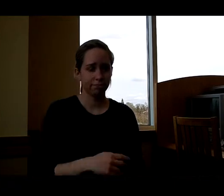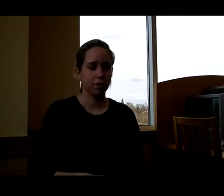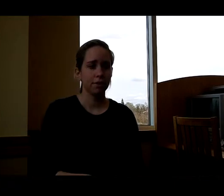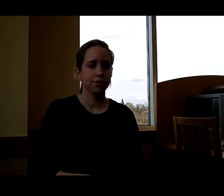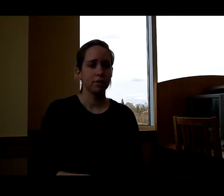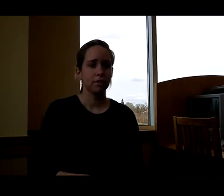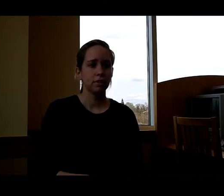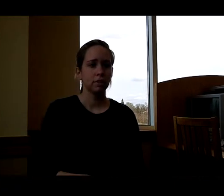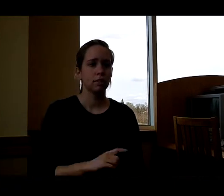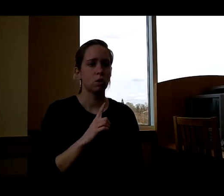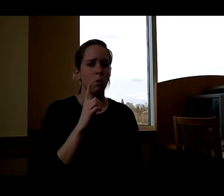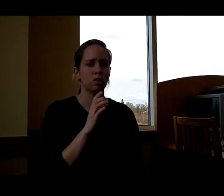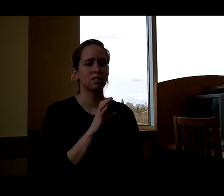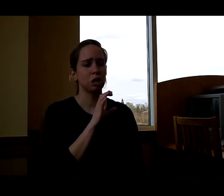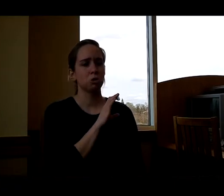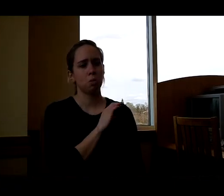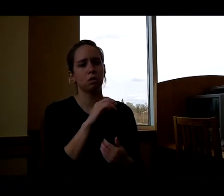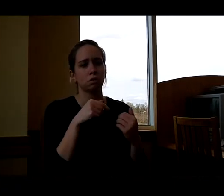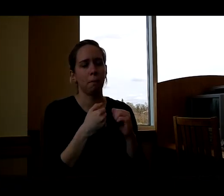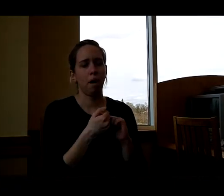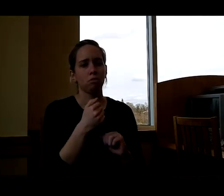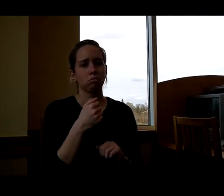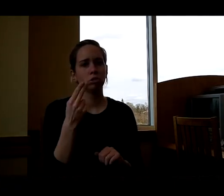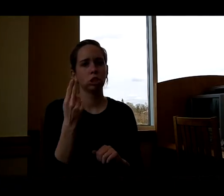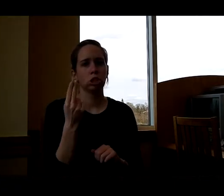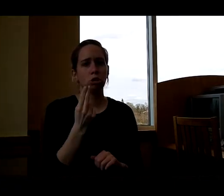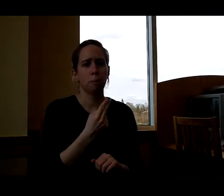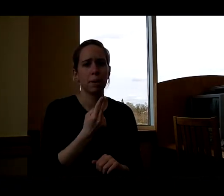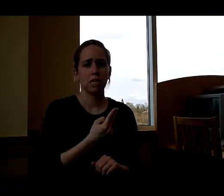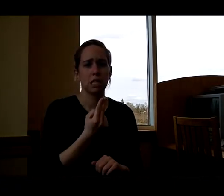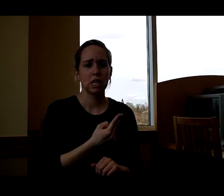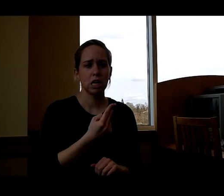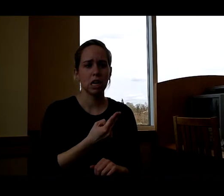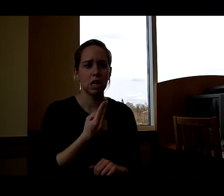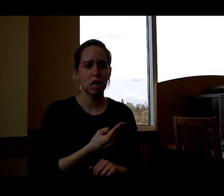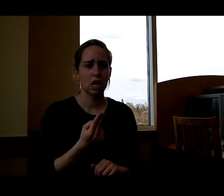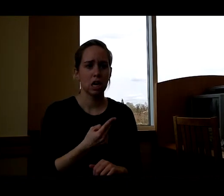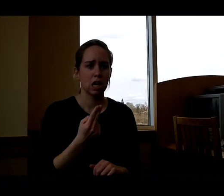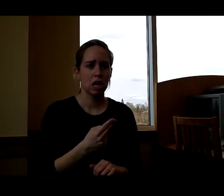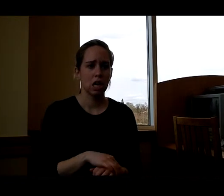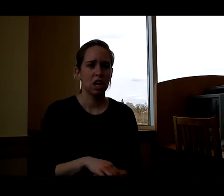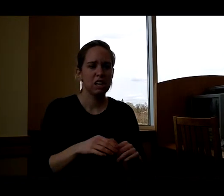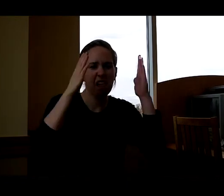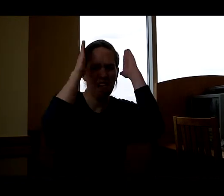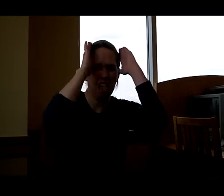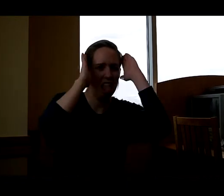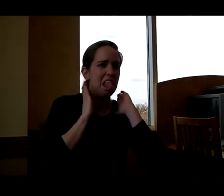What's one characteristic about humidity? What's humidity usually do? Flattens your hair.